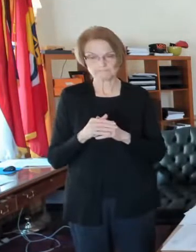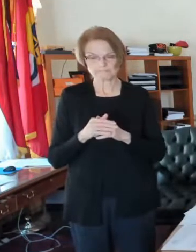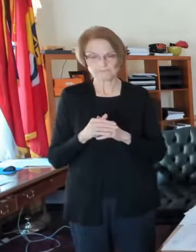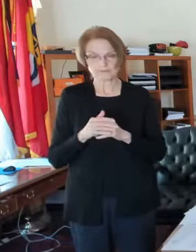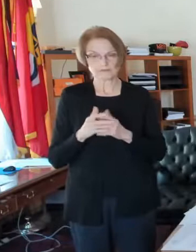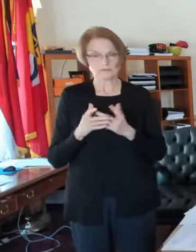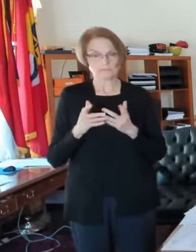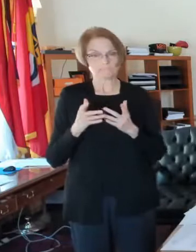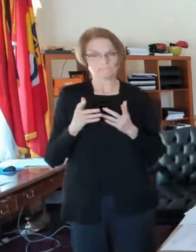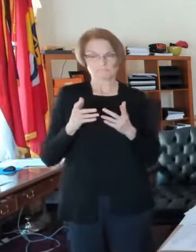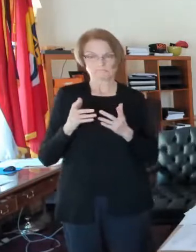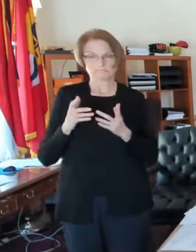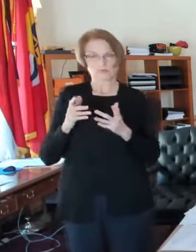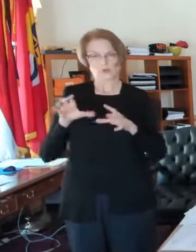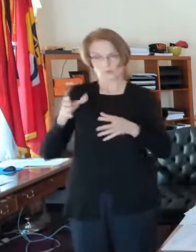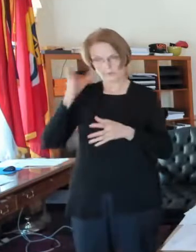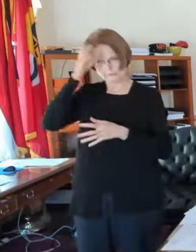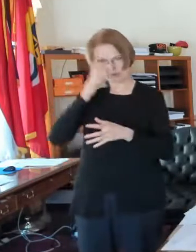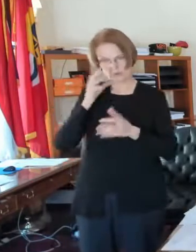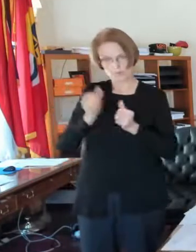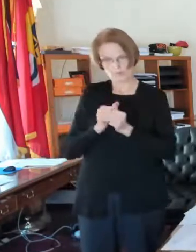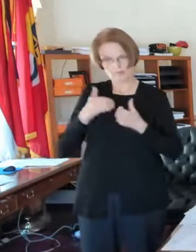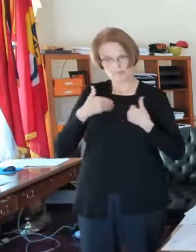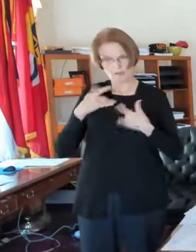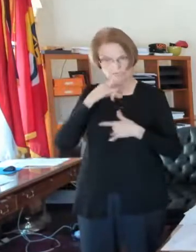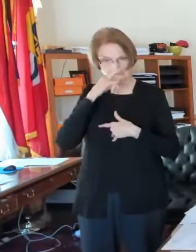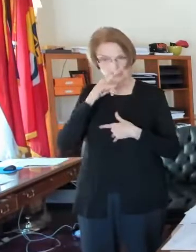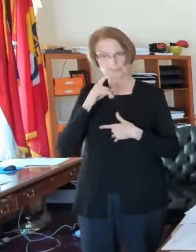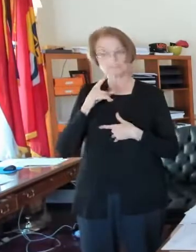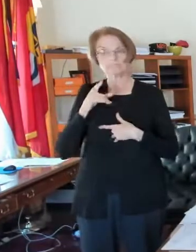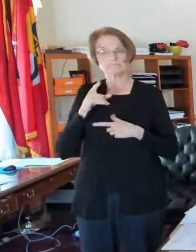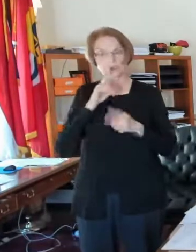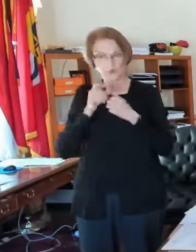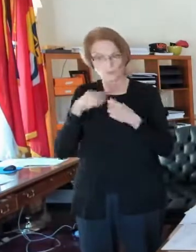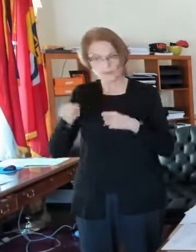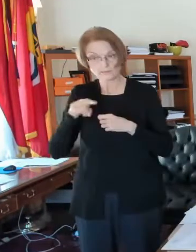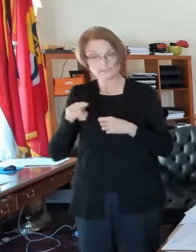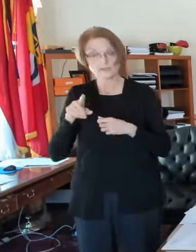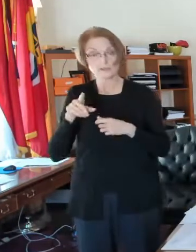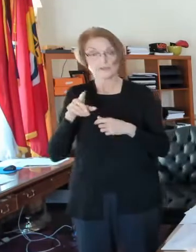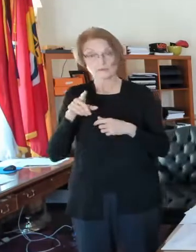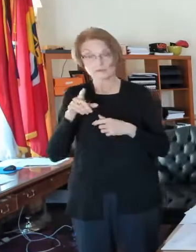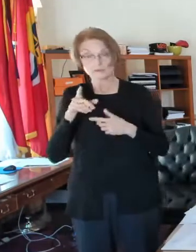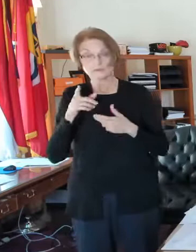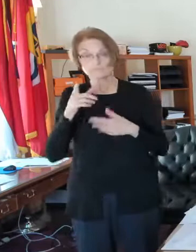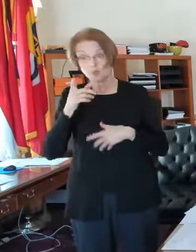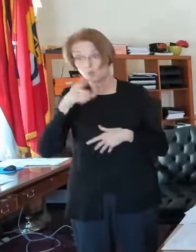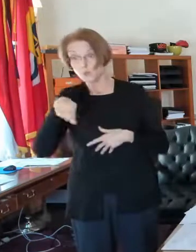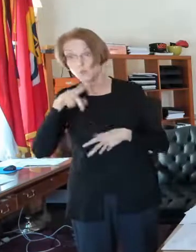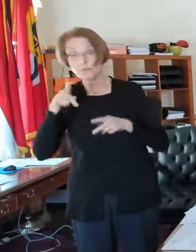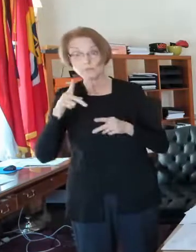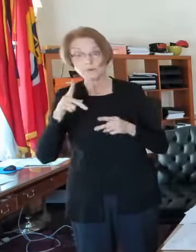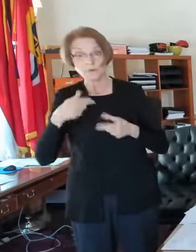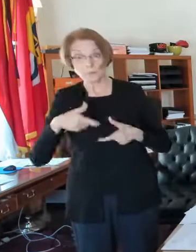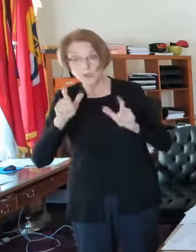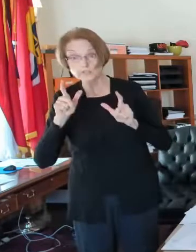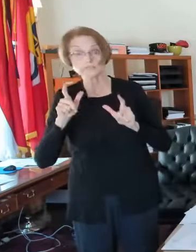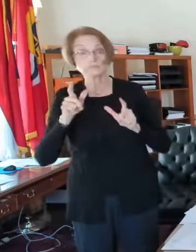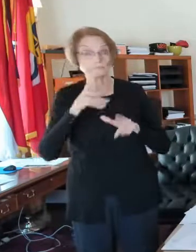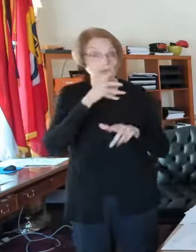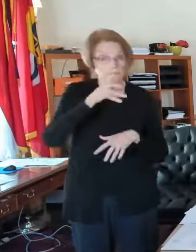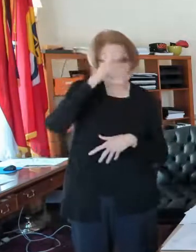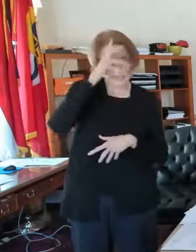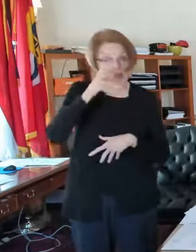some parents who have young kids, and those of you out there that are moms or dads for that matter, but know